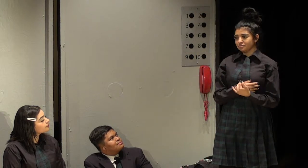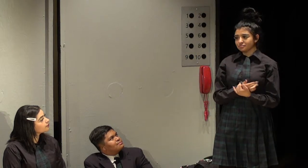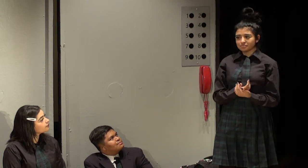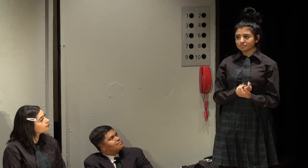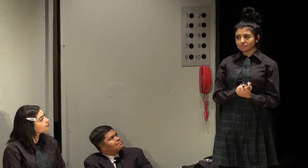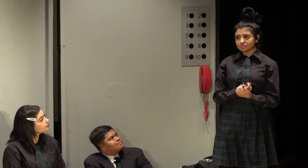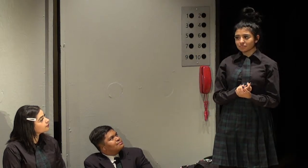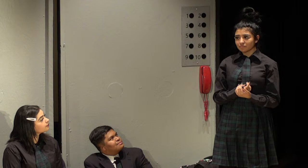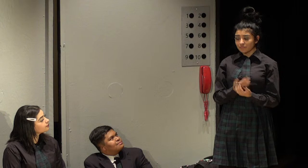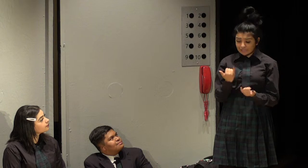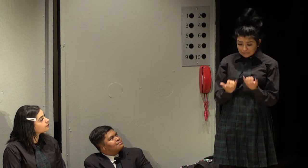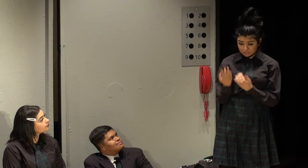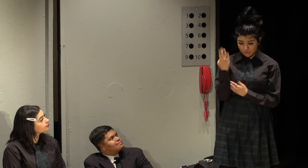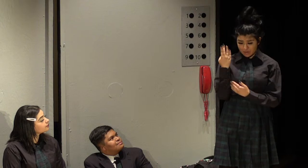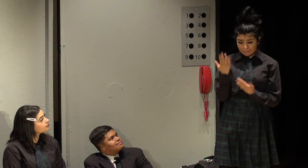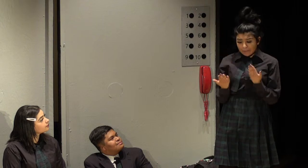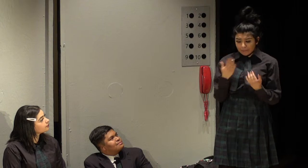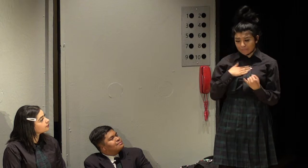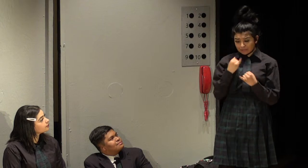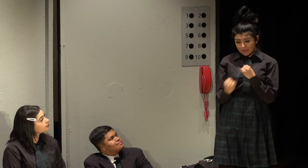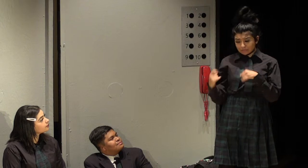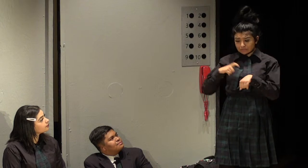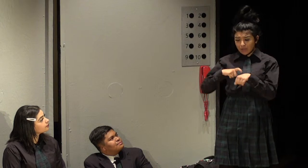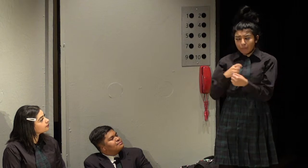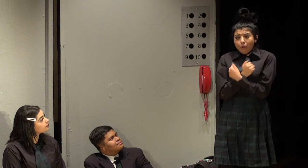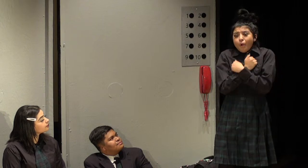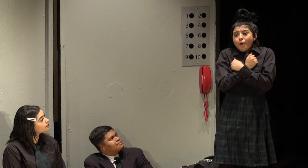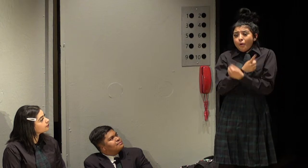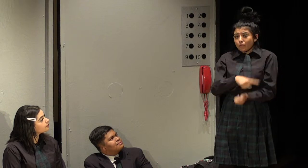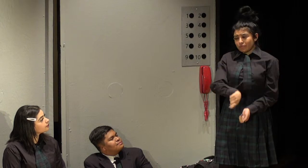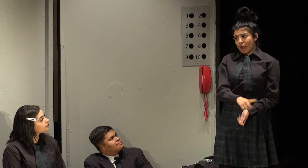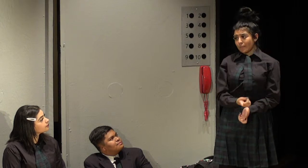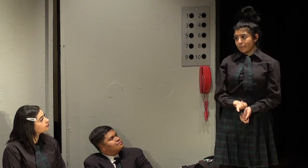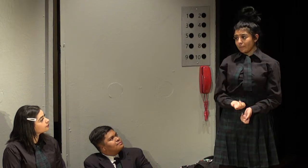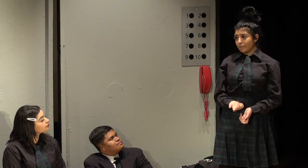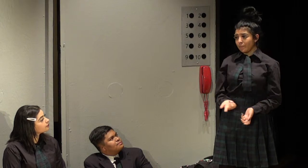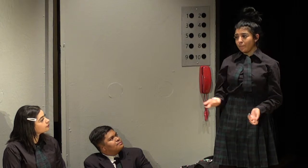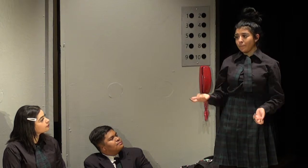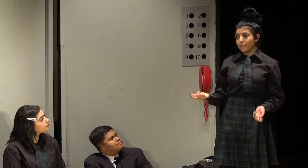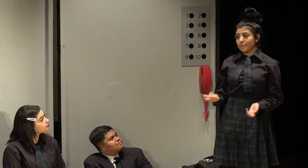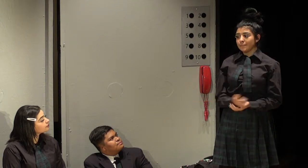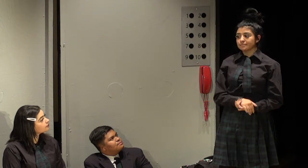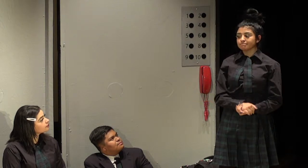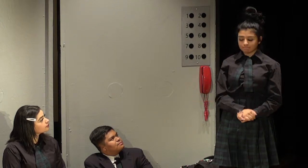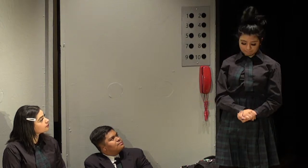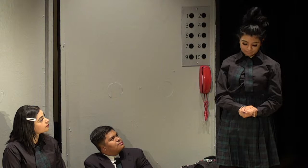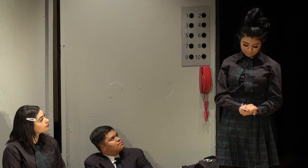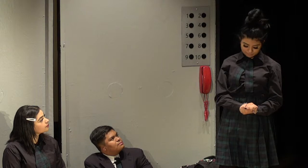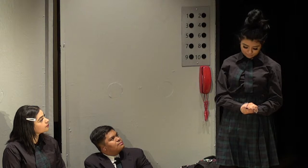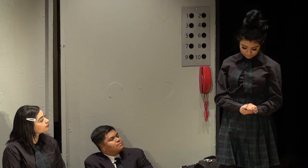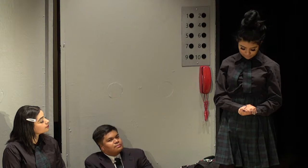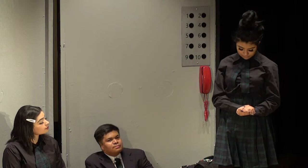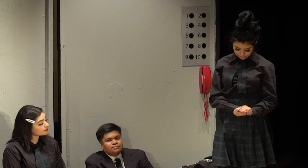They own my heart. This morning might be the last day that I actually hugged them.